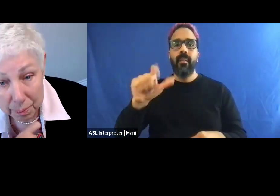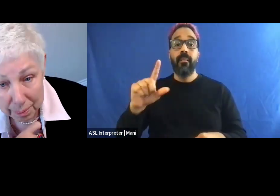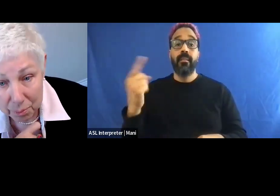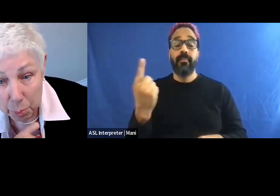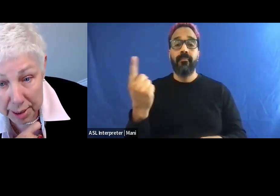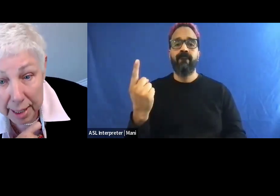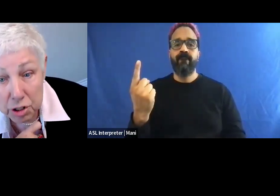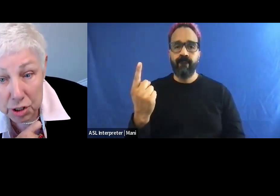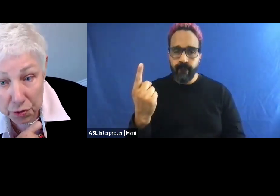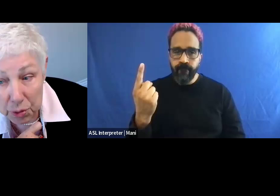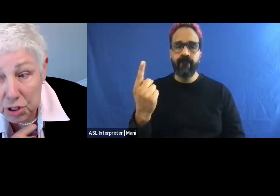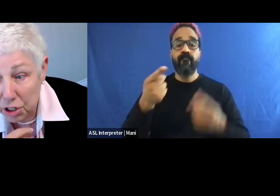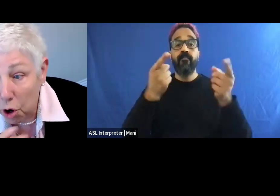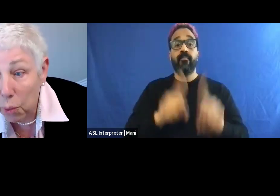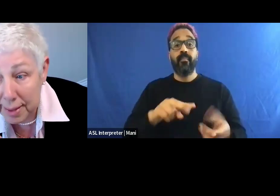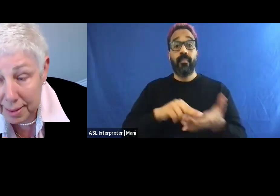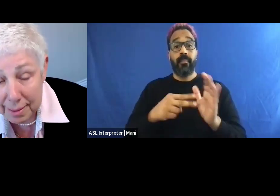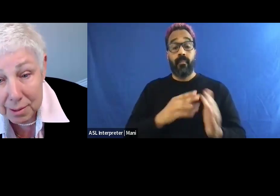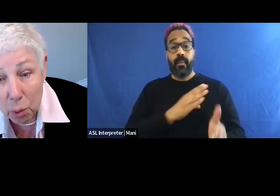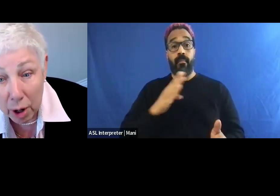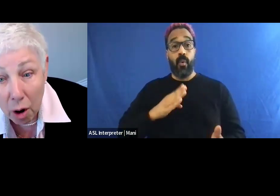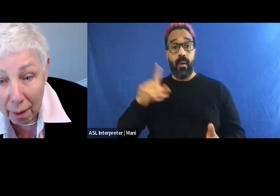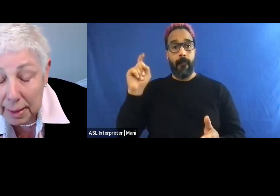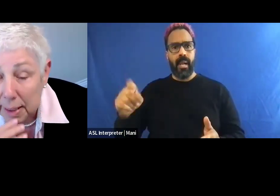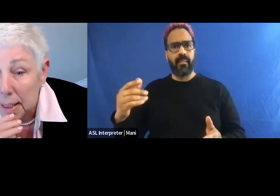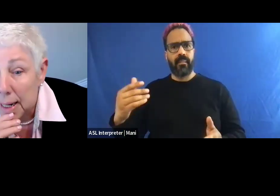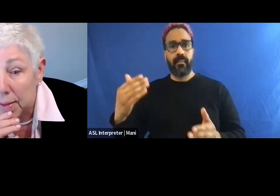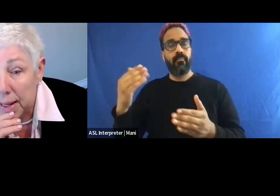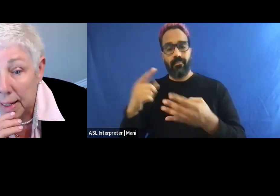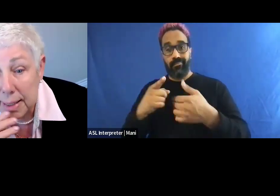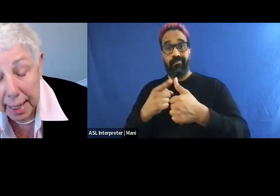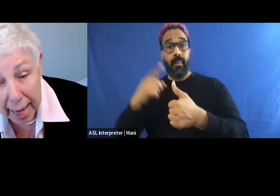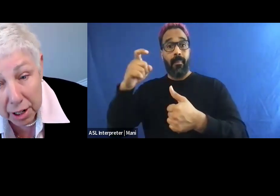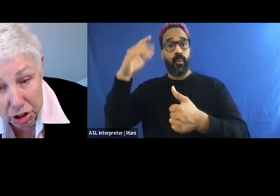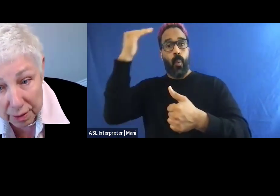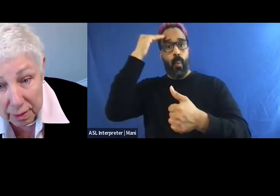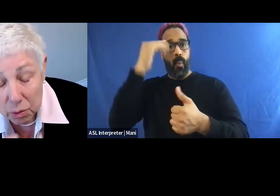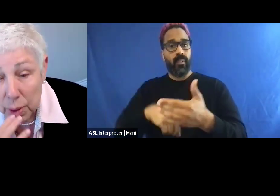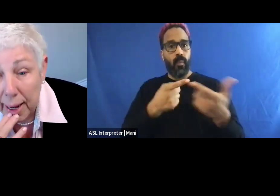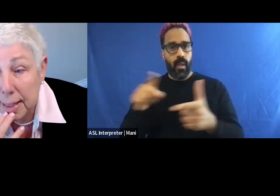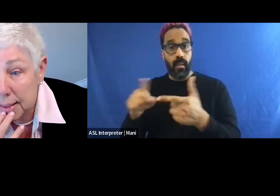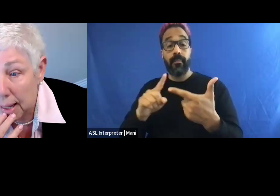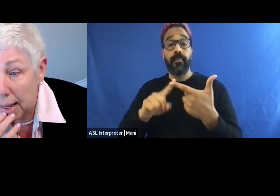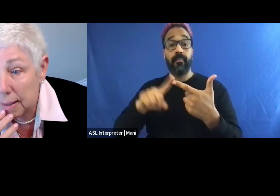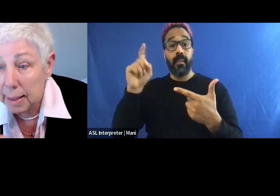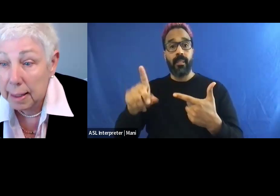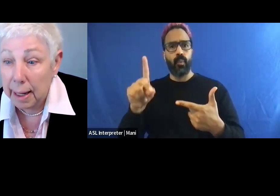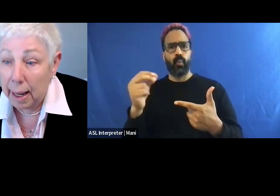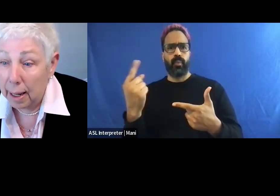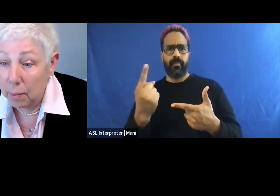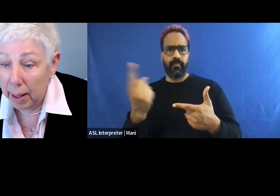have protections first to know it's going on and then take action related to